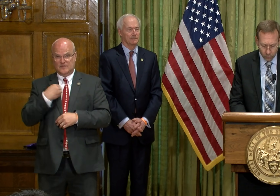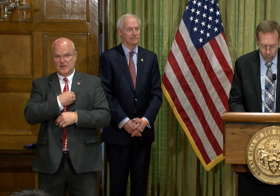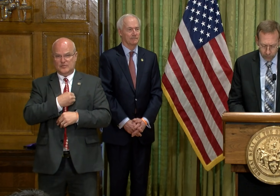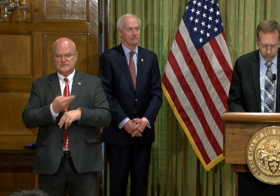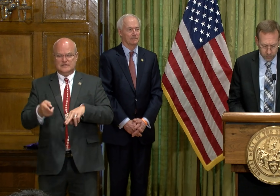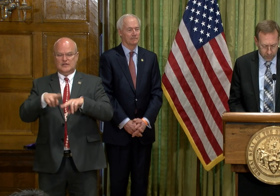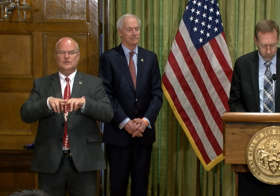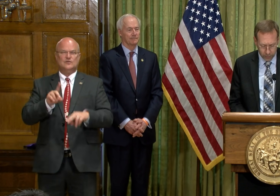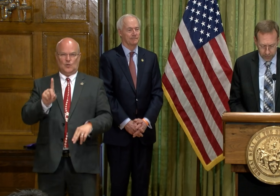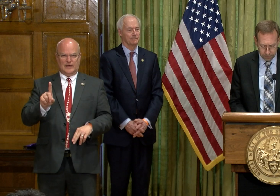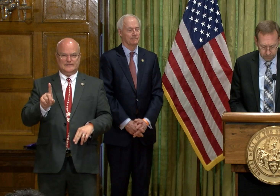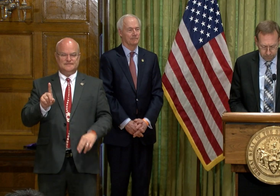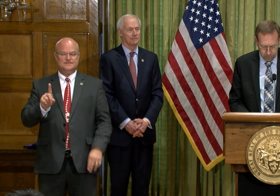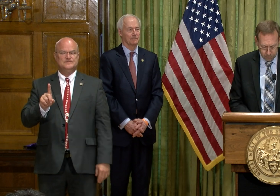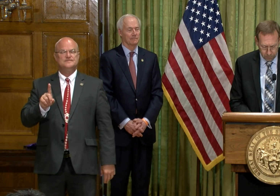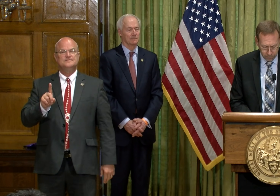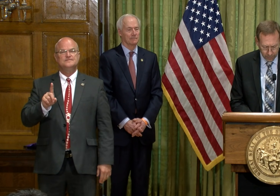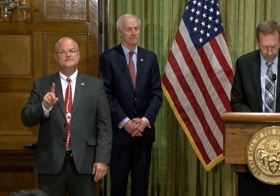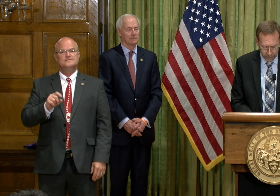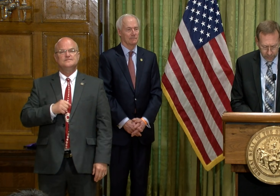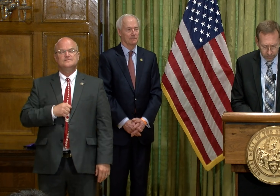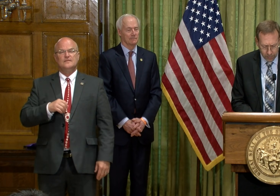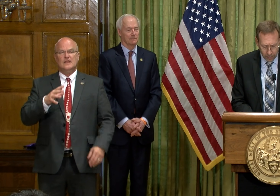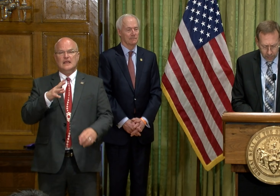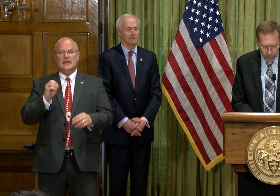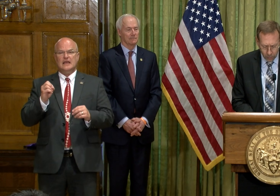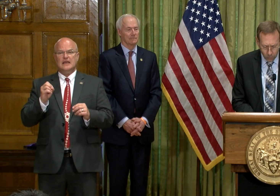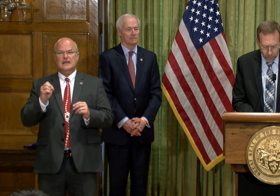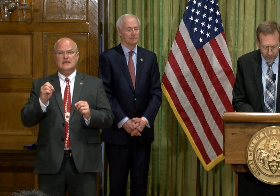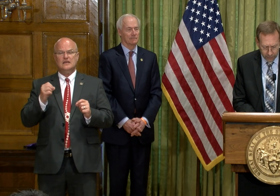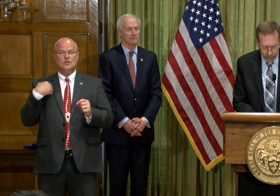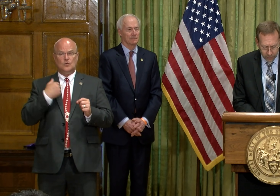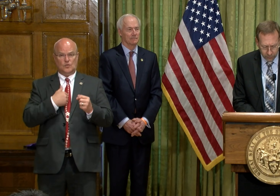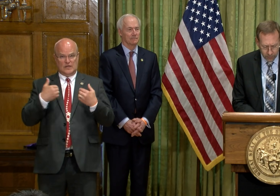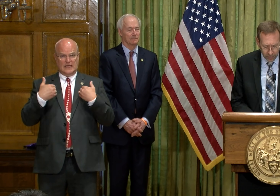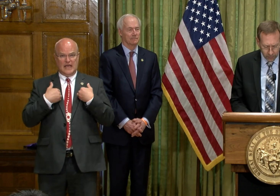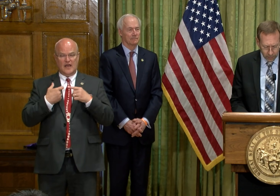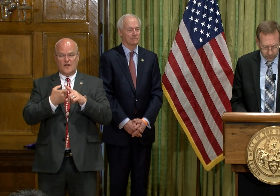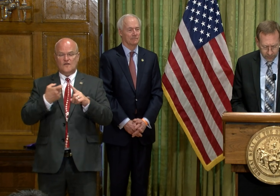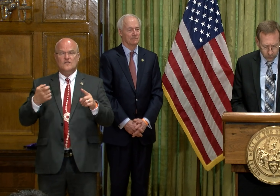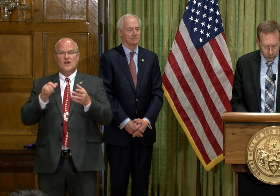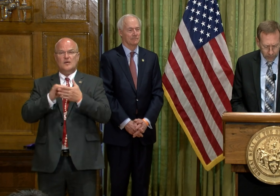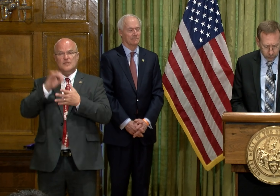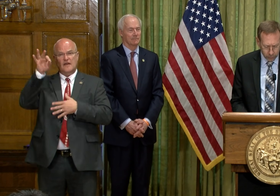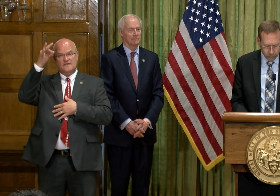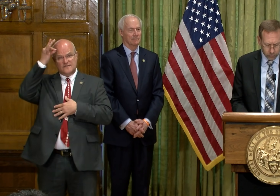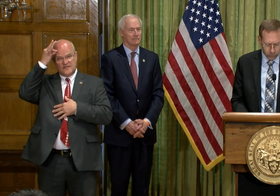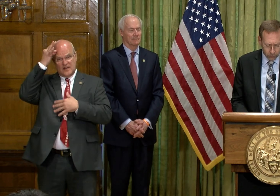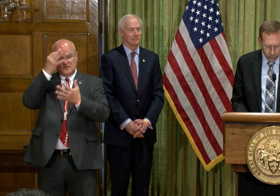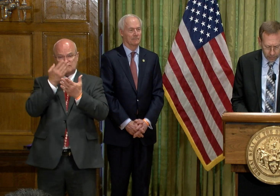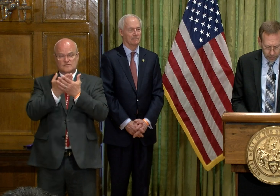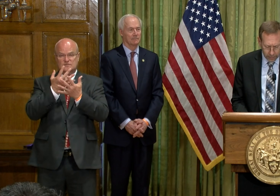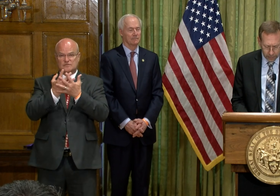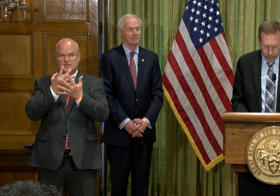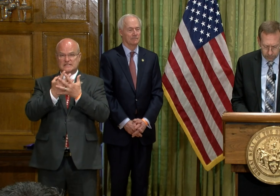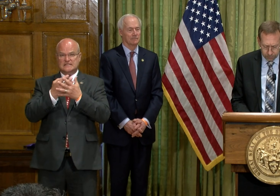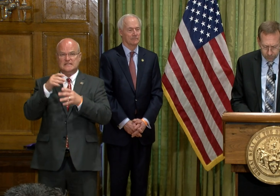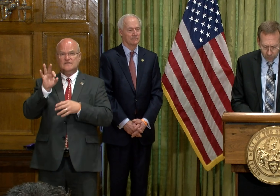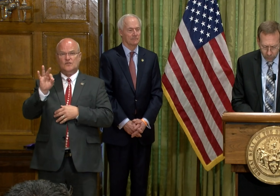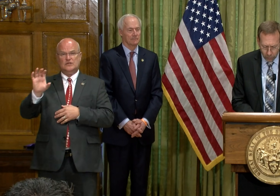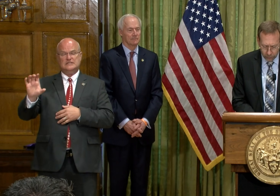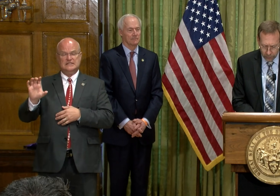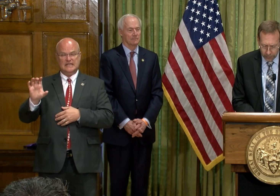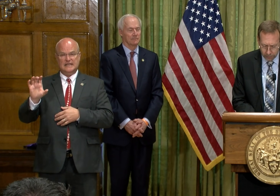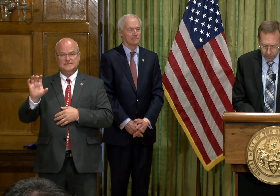an increase of 1 from yesterday. And we have from the Federal Correctional Institute